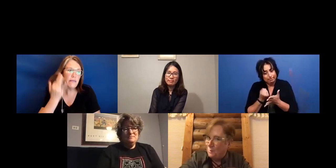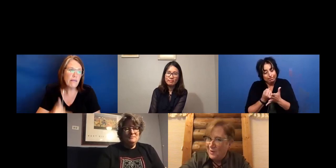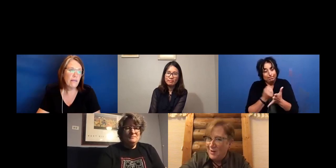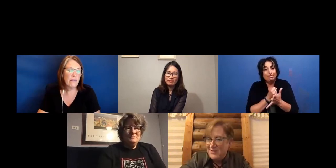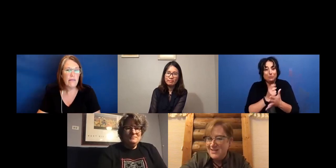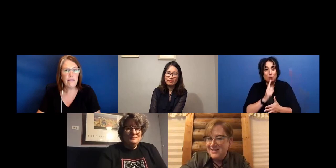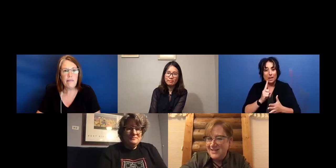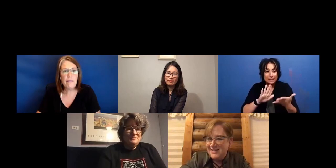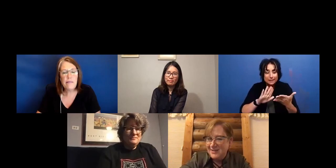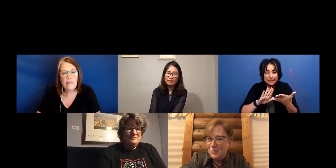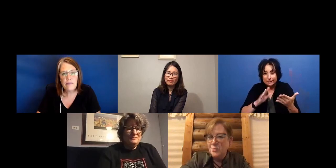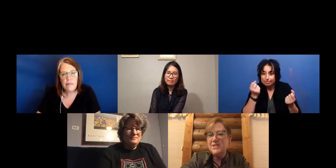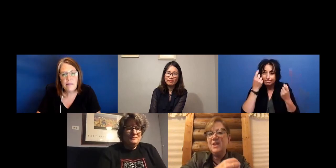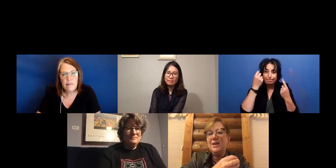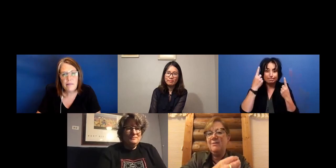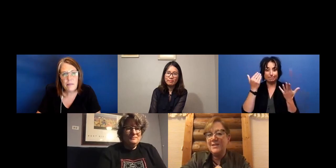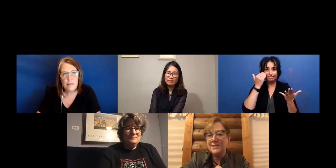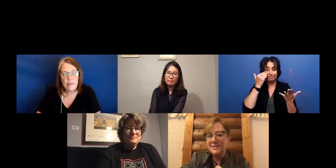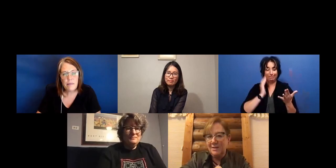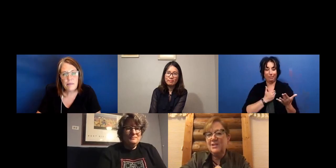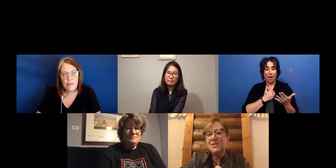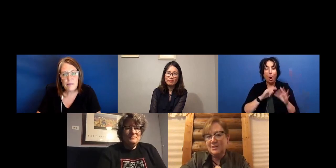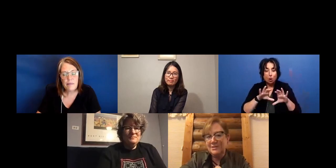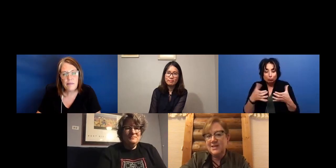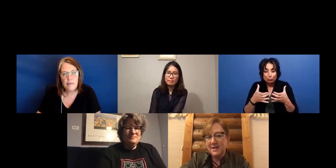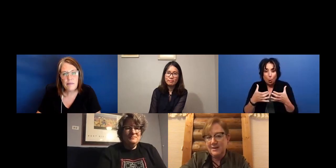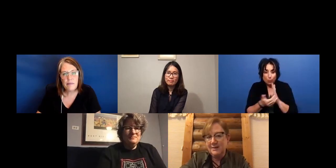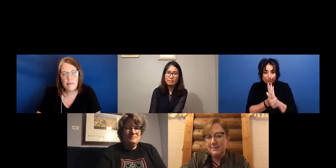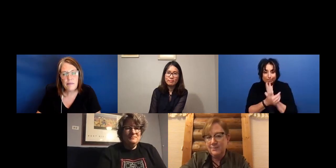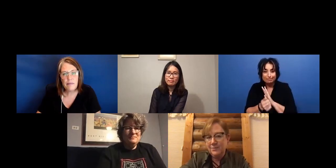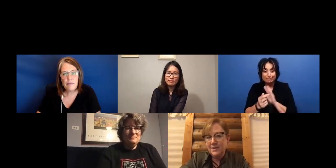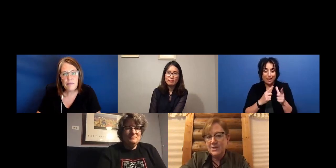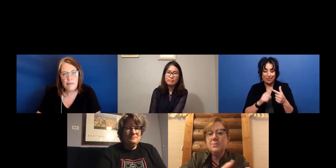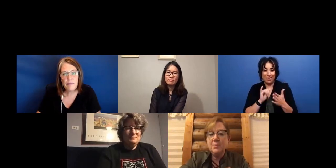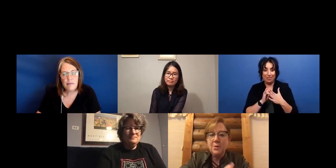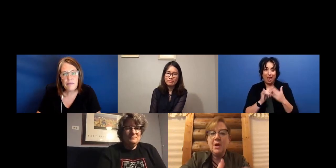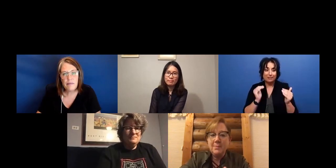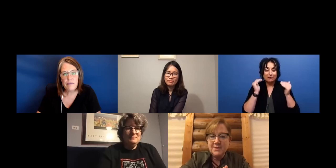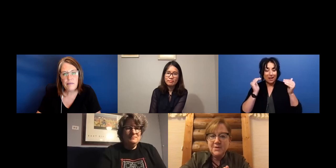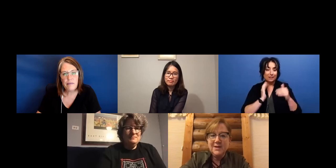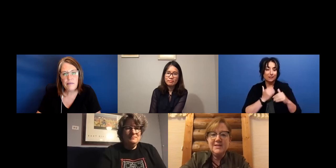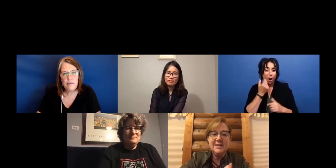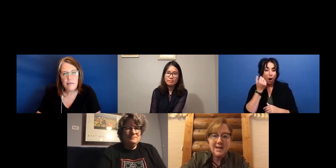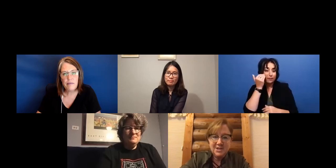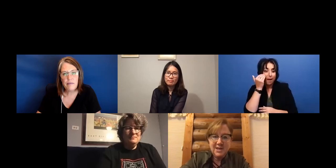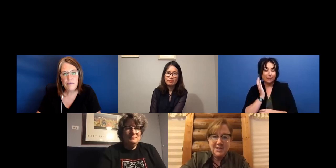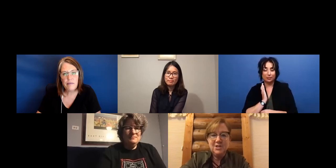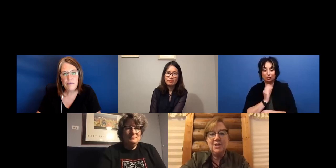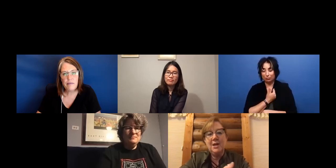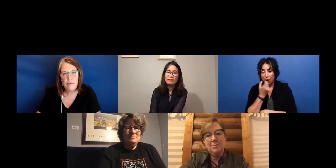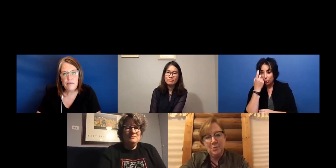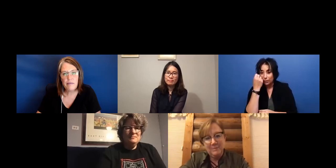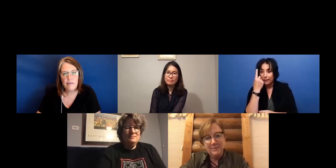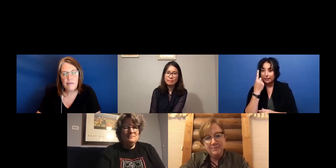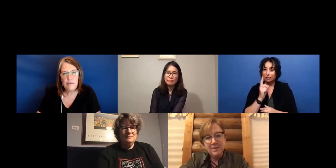our global competencies, which then advances knowledge and understanding to promote opportunities in education